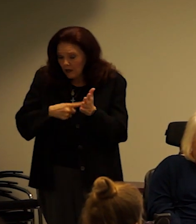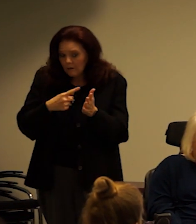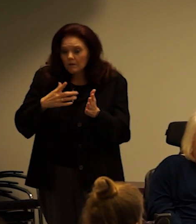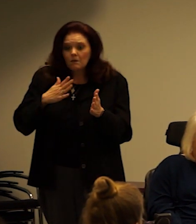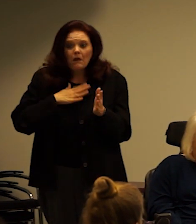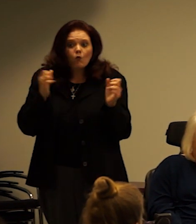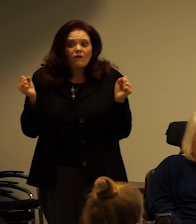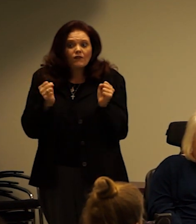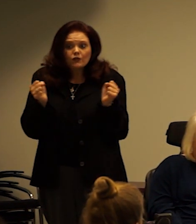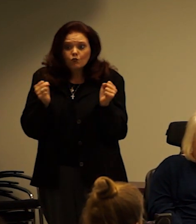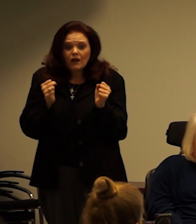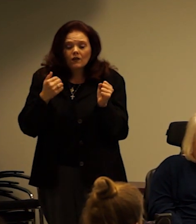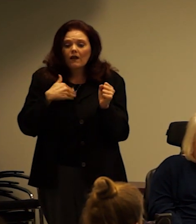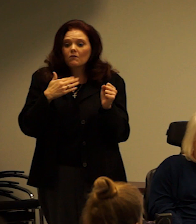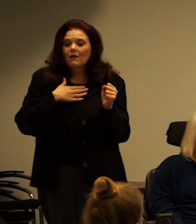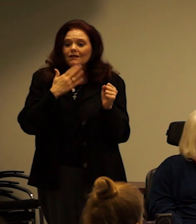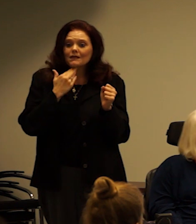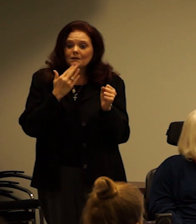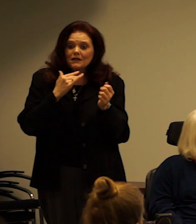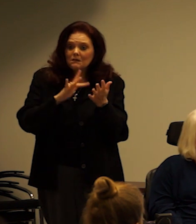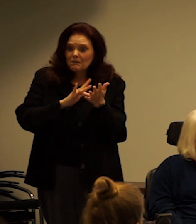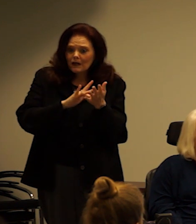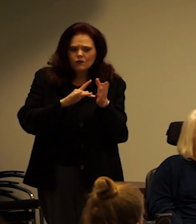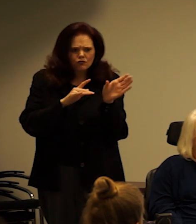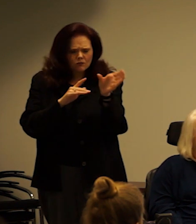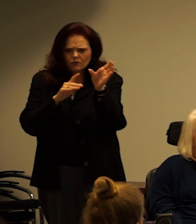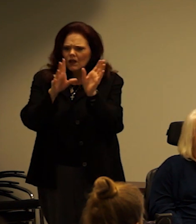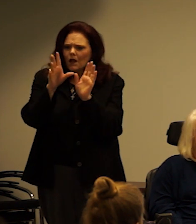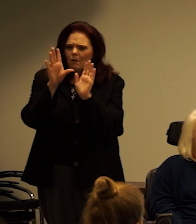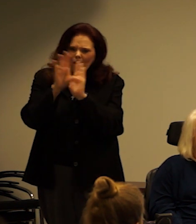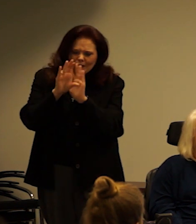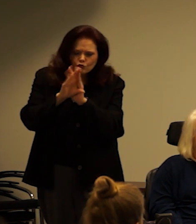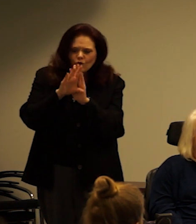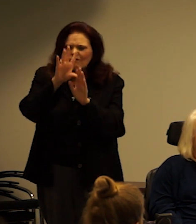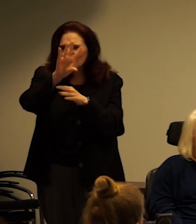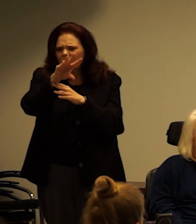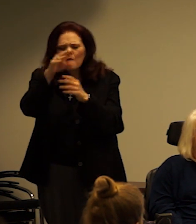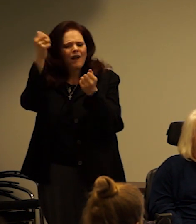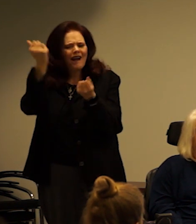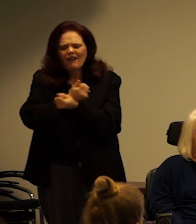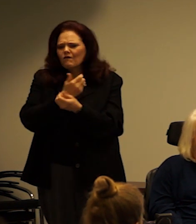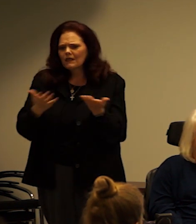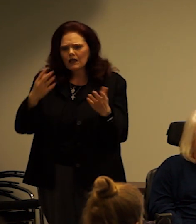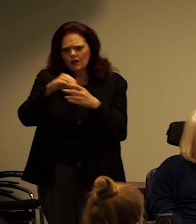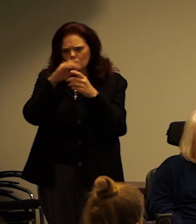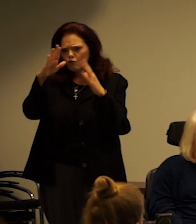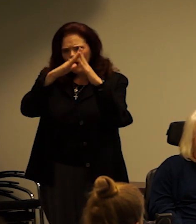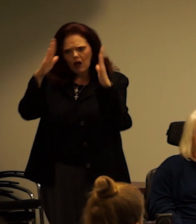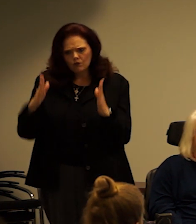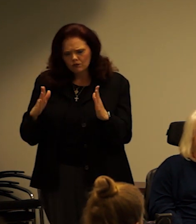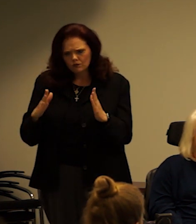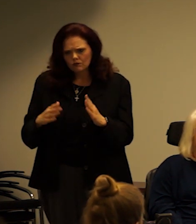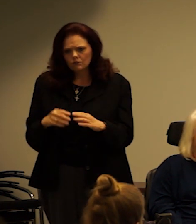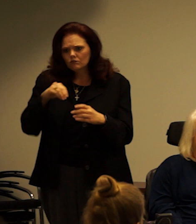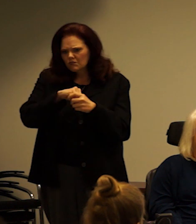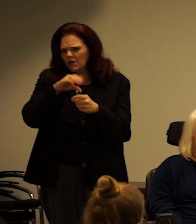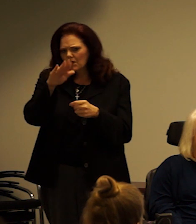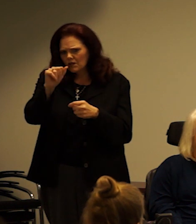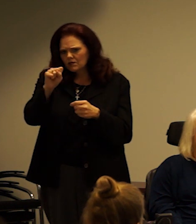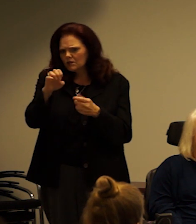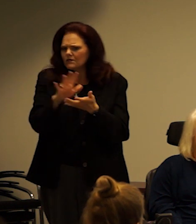Here's my refrigerator that has my diabetes medicine in. You know, take pictures, take a video of things like that,